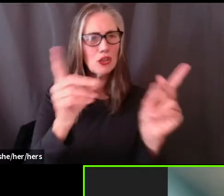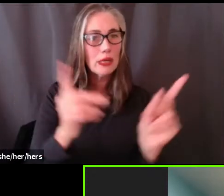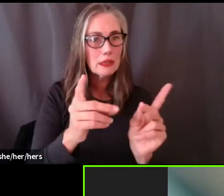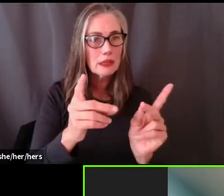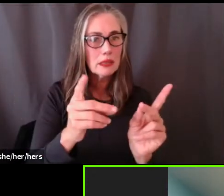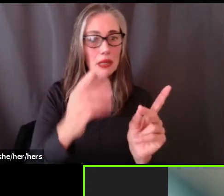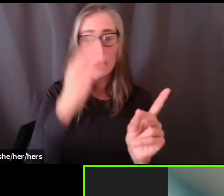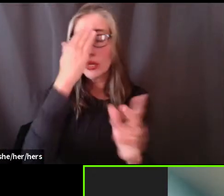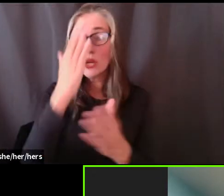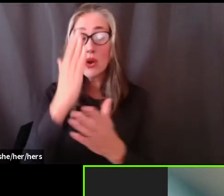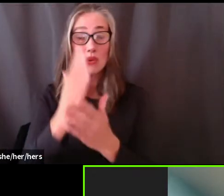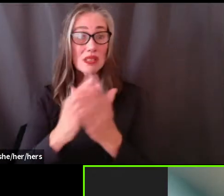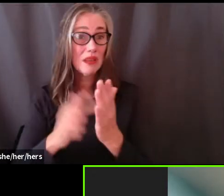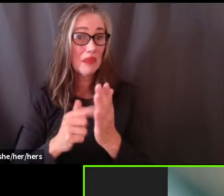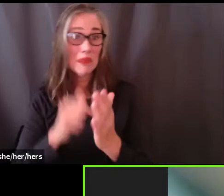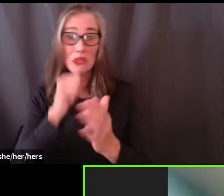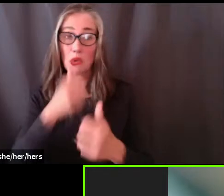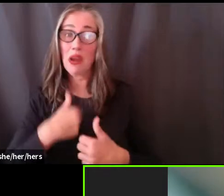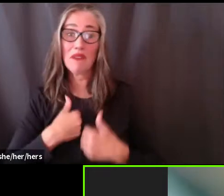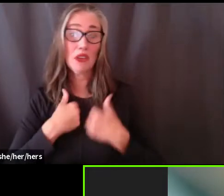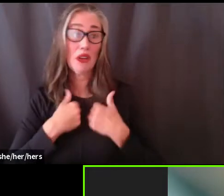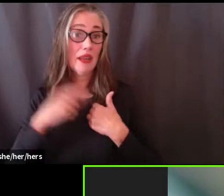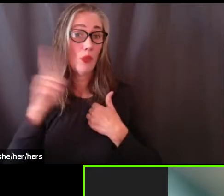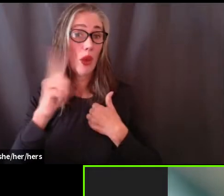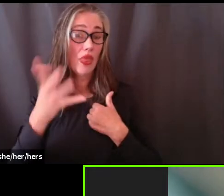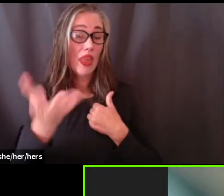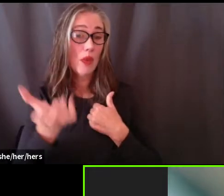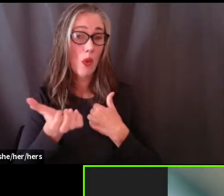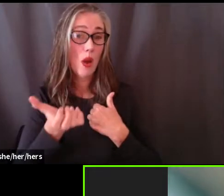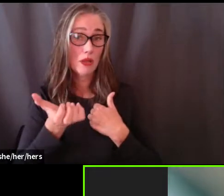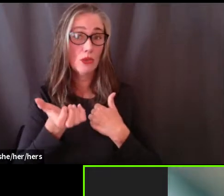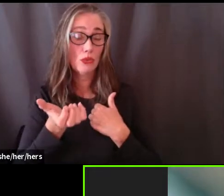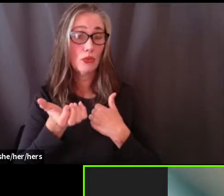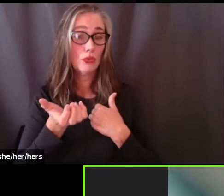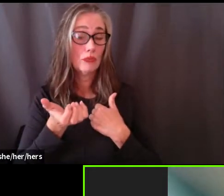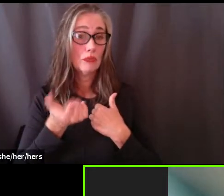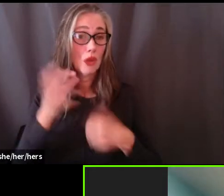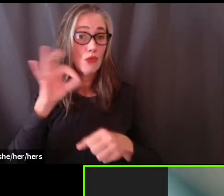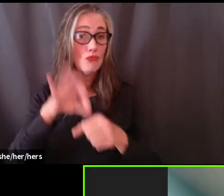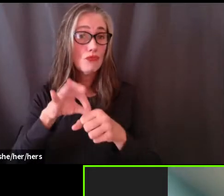that district that they want to run for. So I'm a little confused about